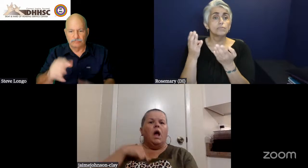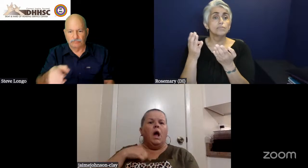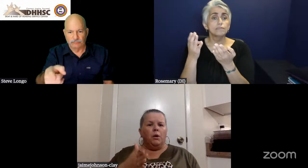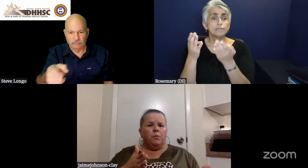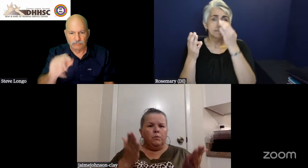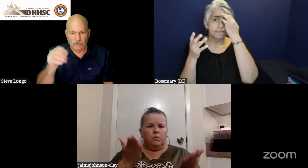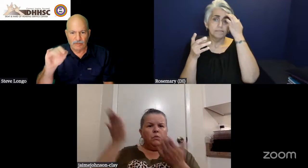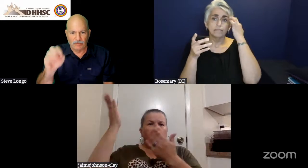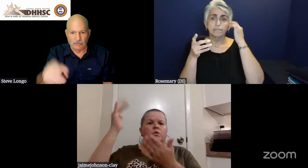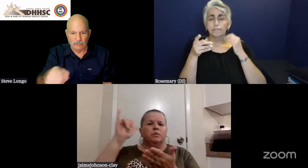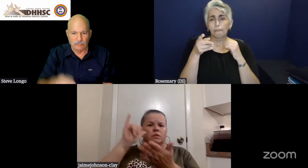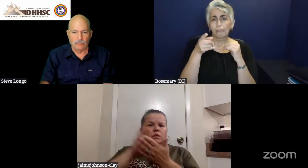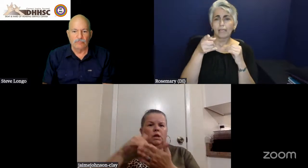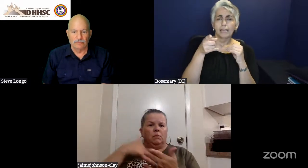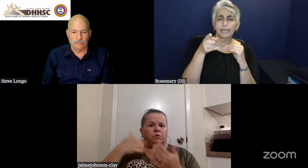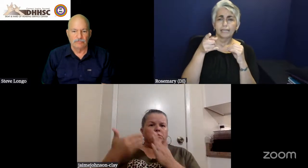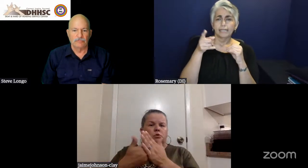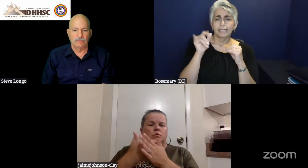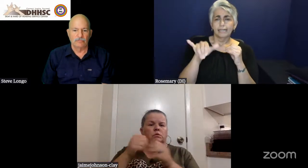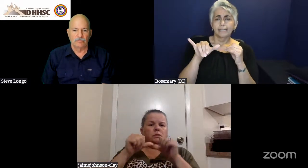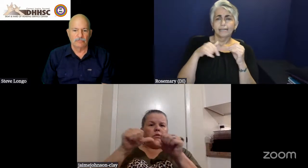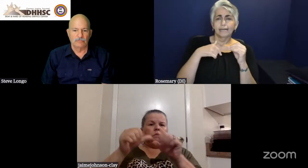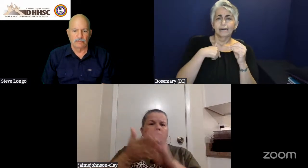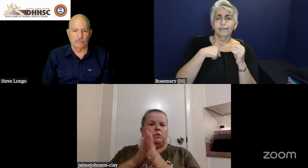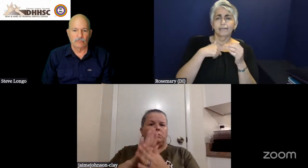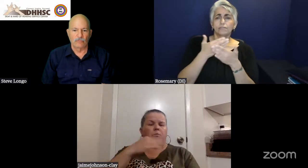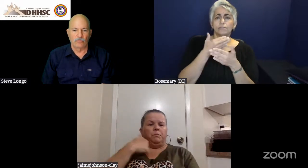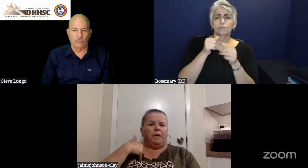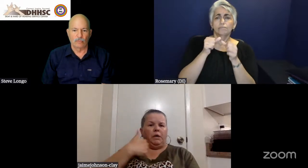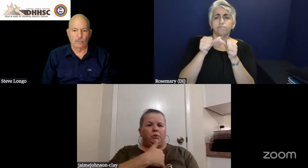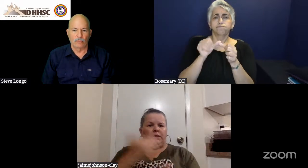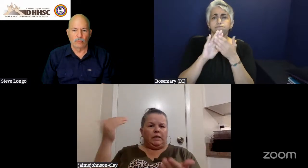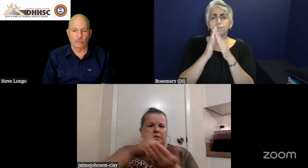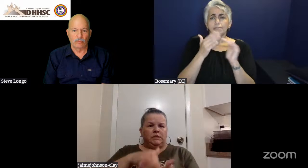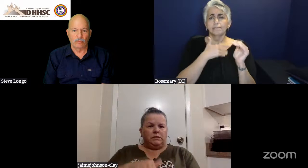Patty, did you want to?